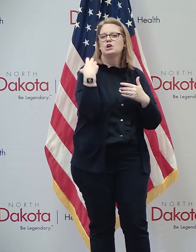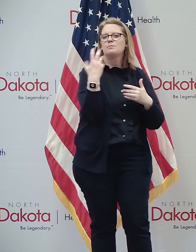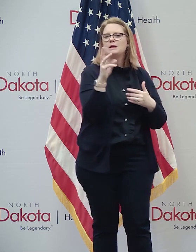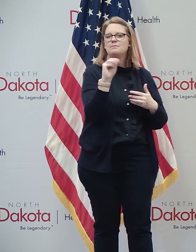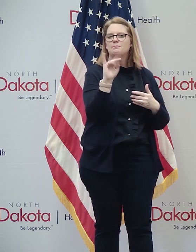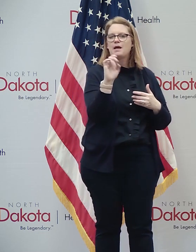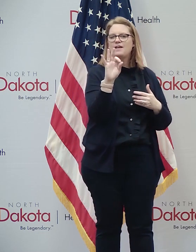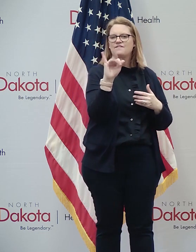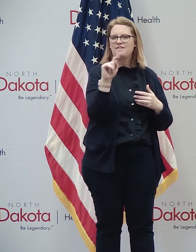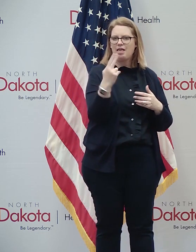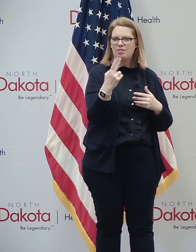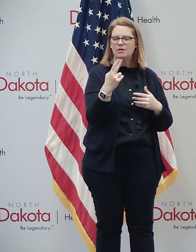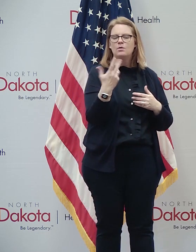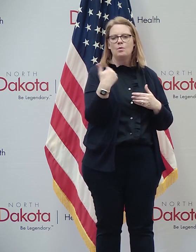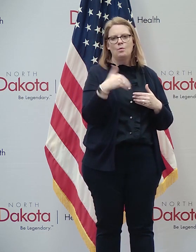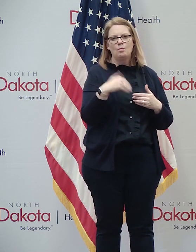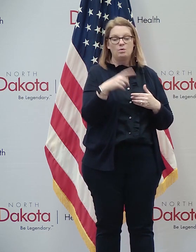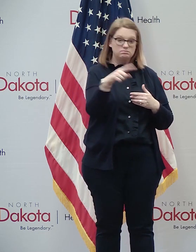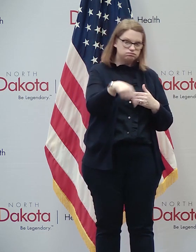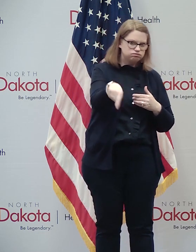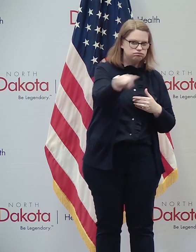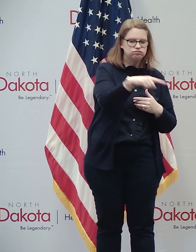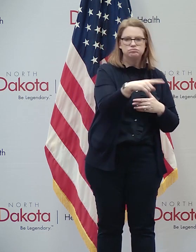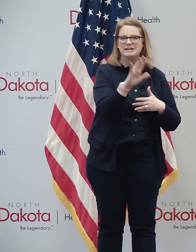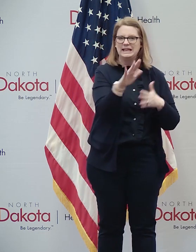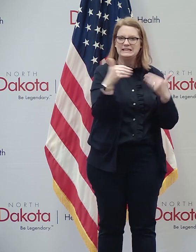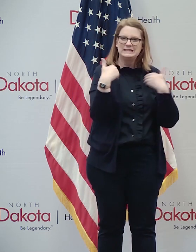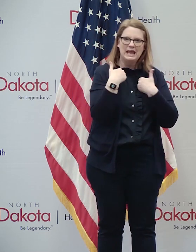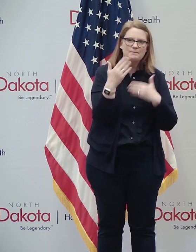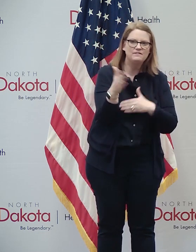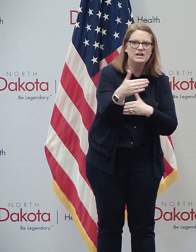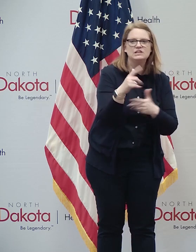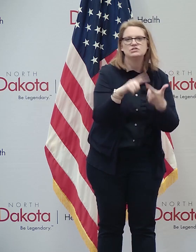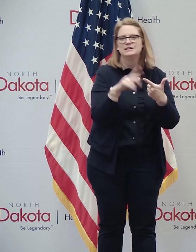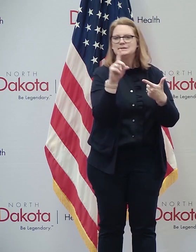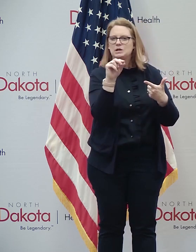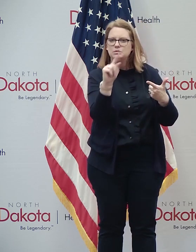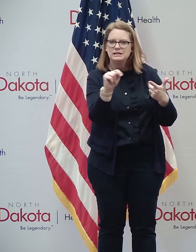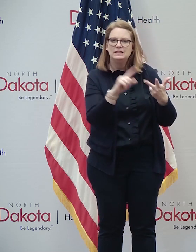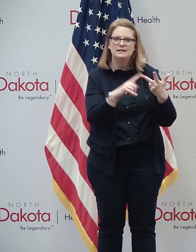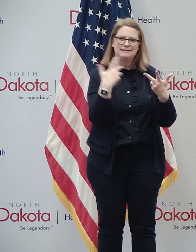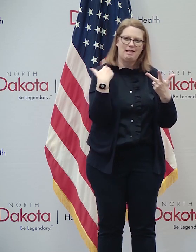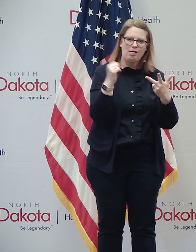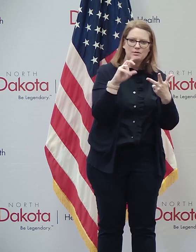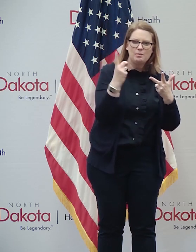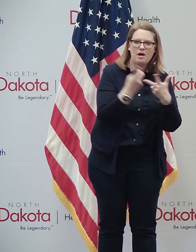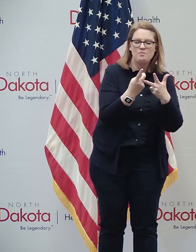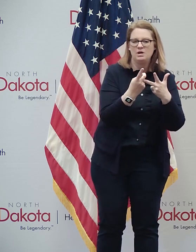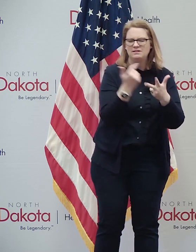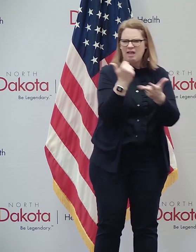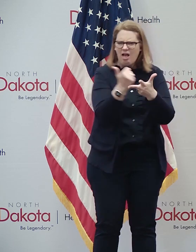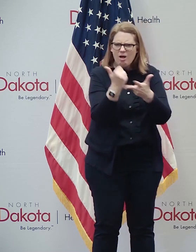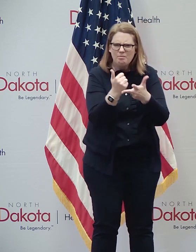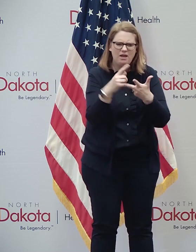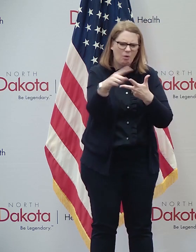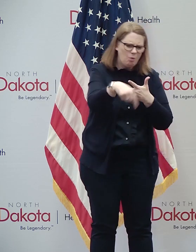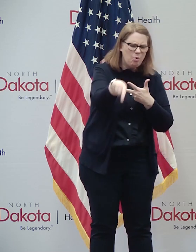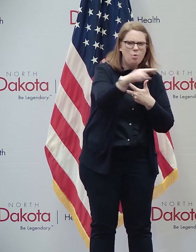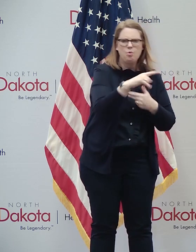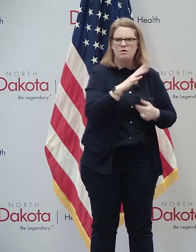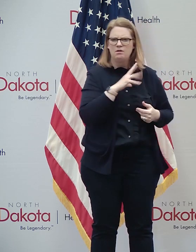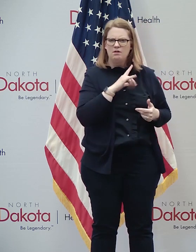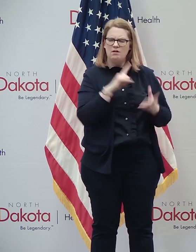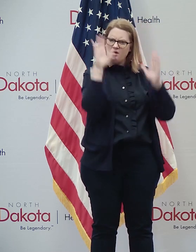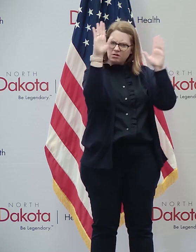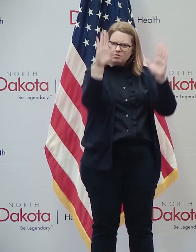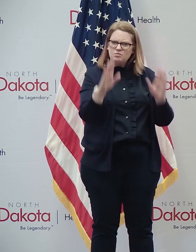his team. He had everybody from his Game and Fish to his DOT to his health department out there helping. Really